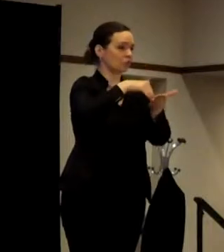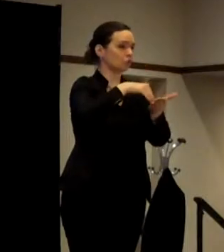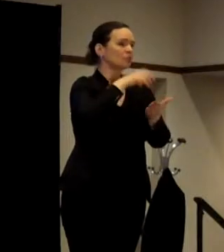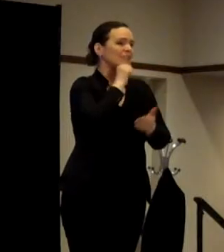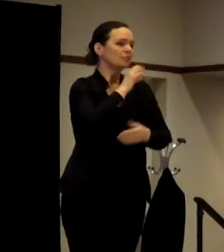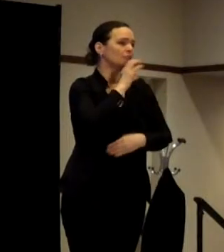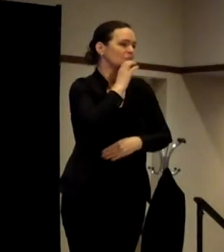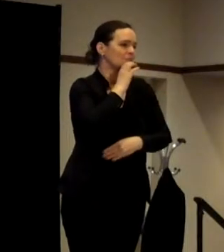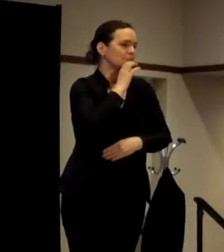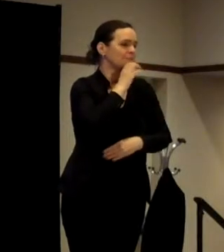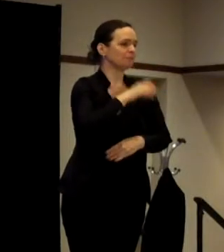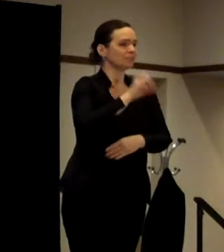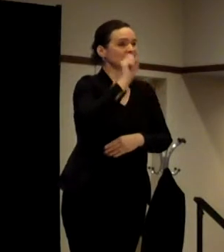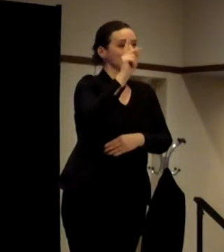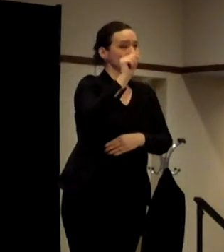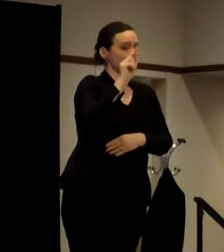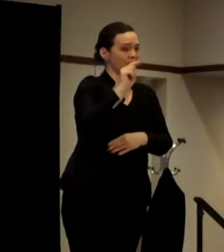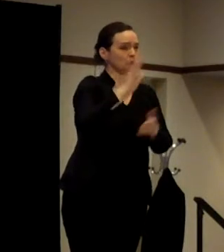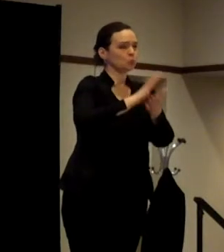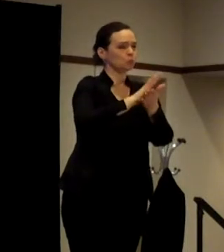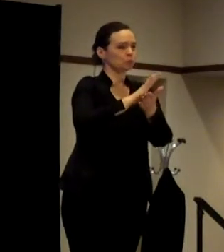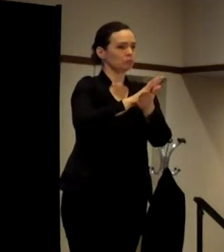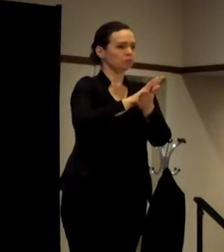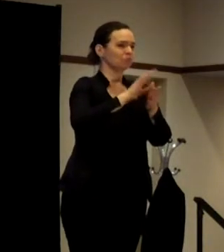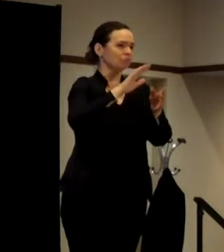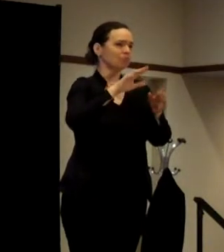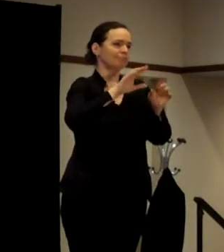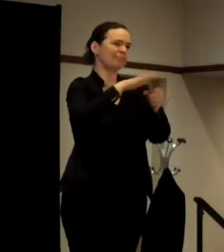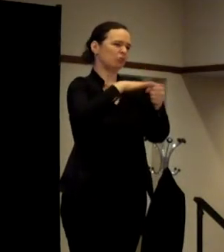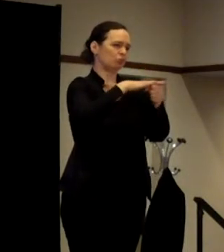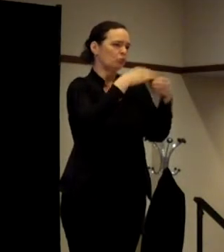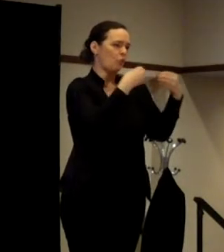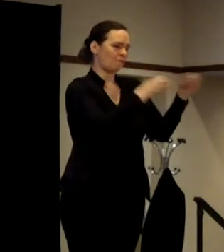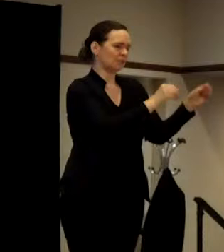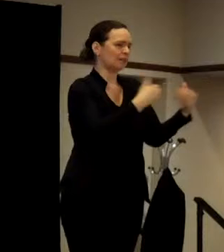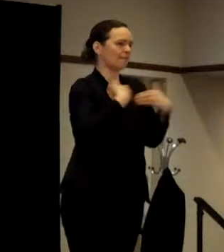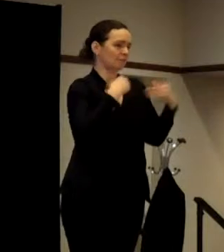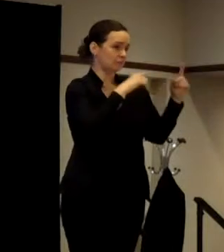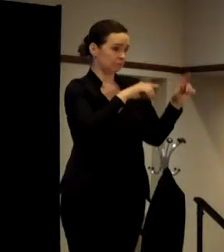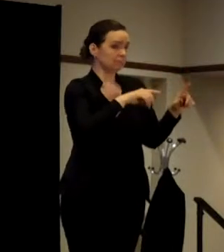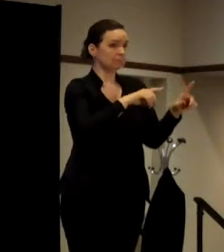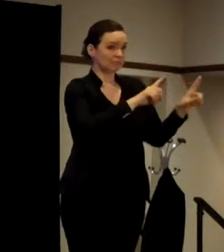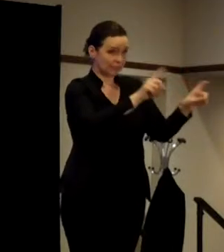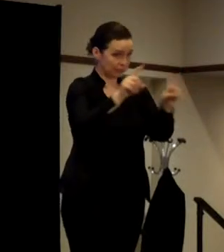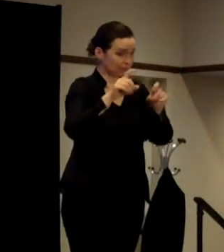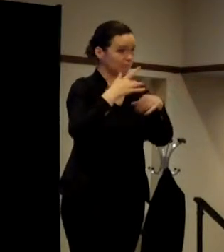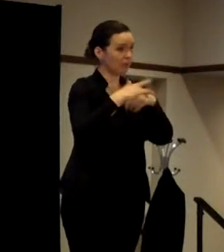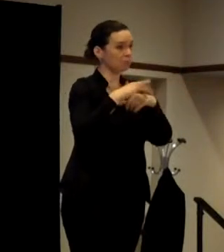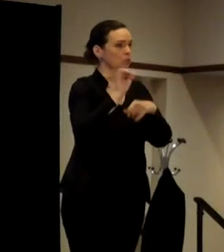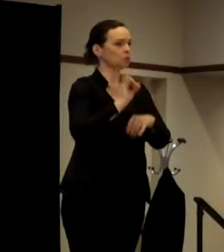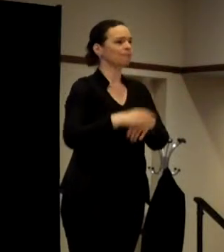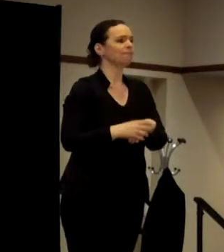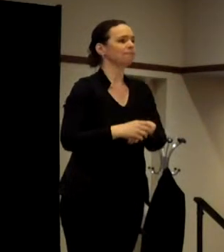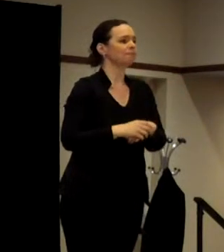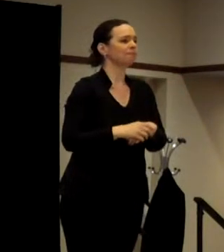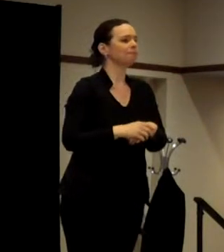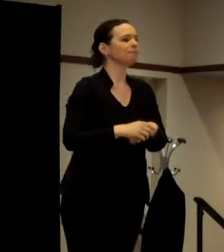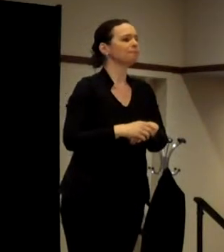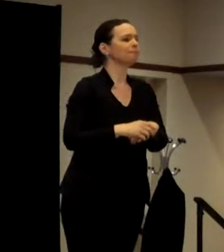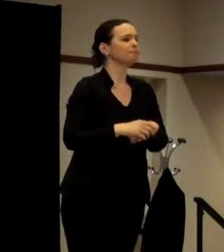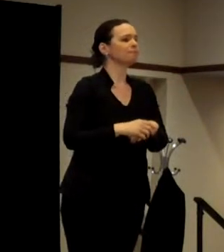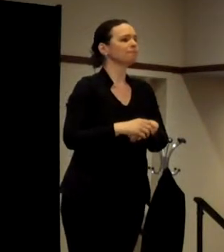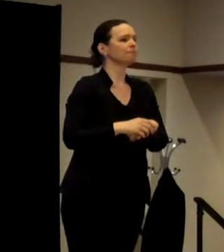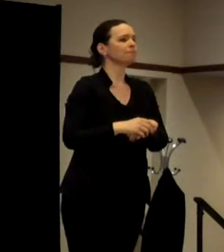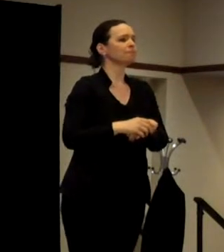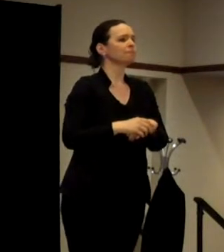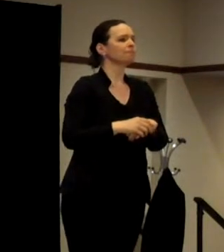for schools ever since before orange and yellow zone testing. We were testing in schools. So again, working with all